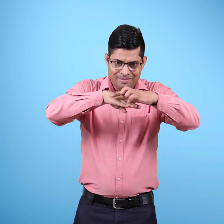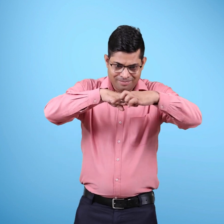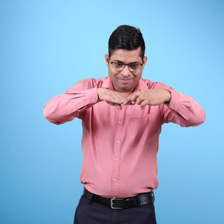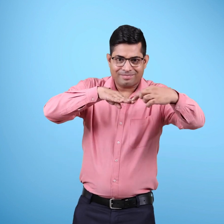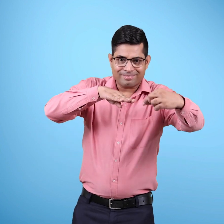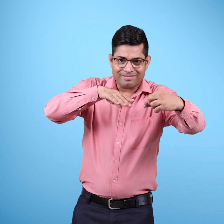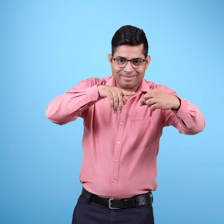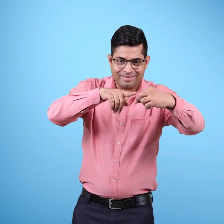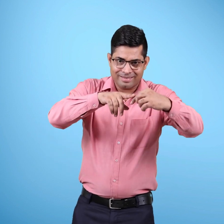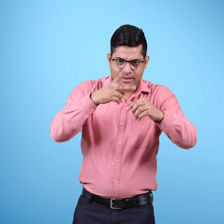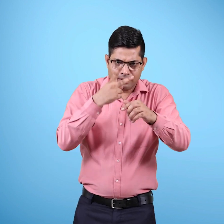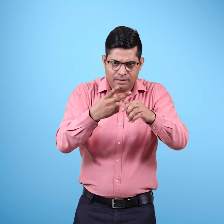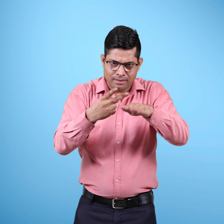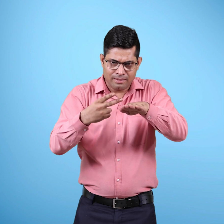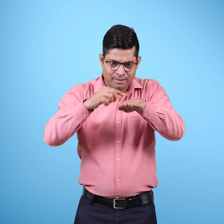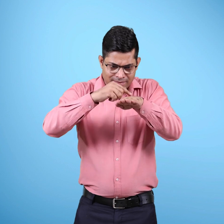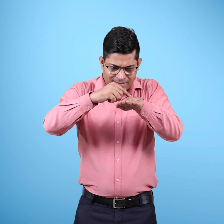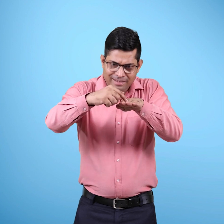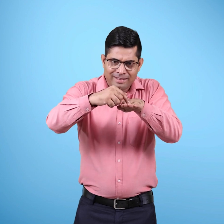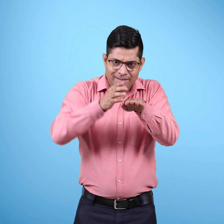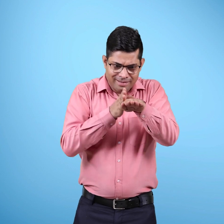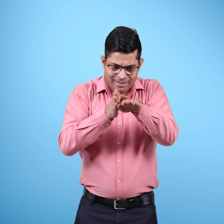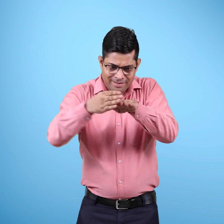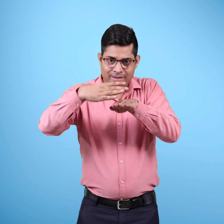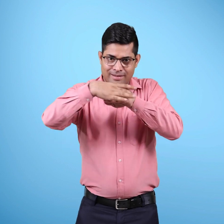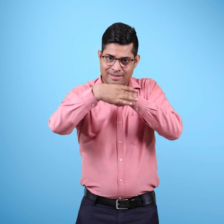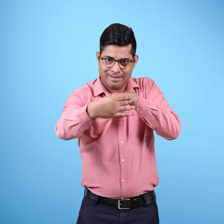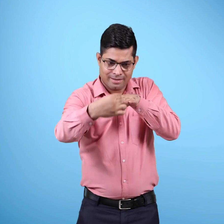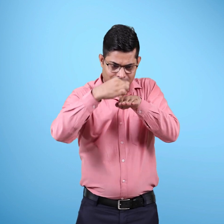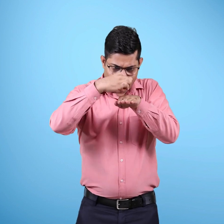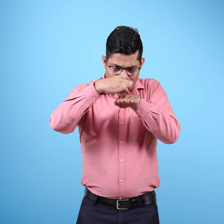Do you see a prominent line in the middle of the leaf?